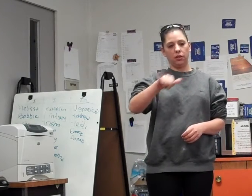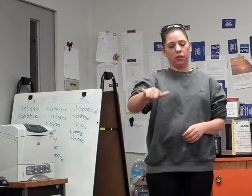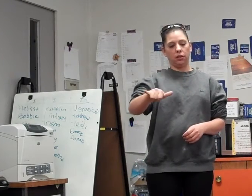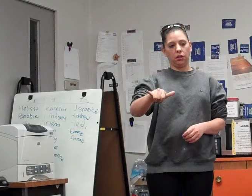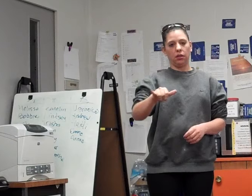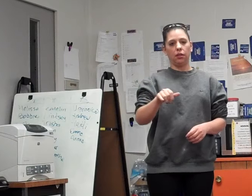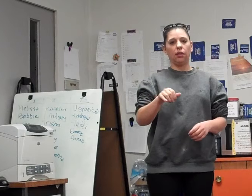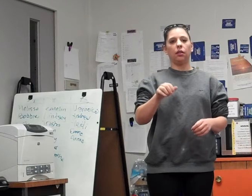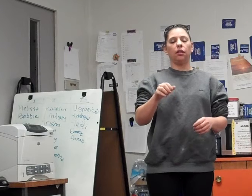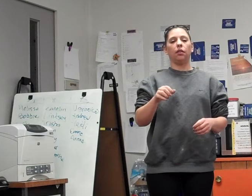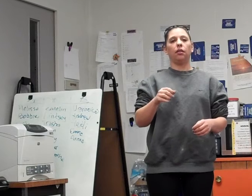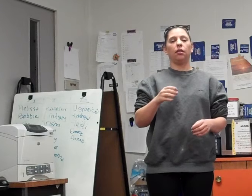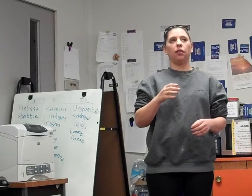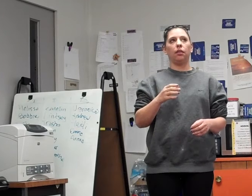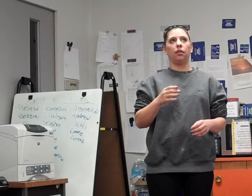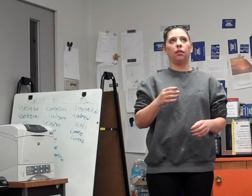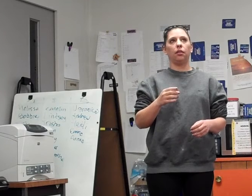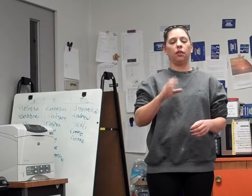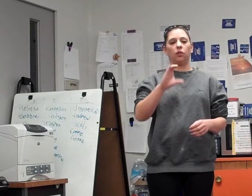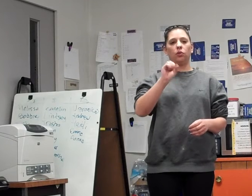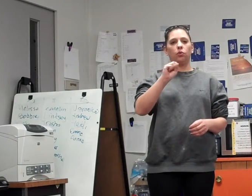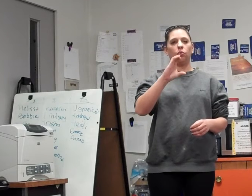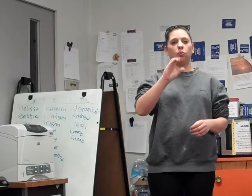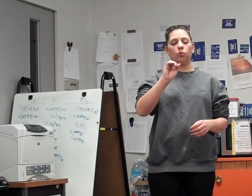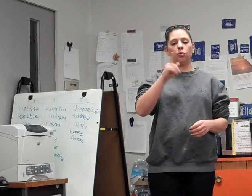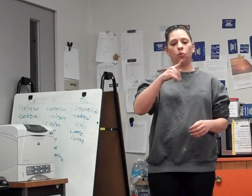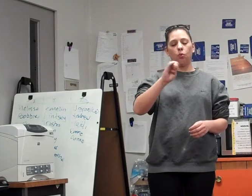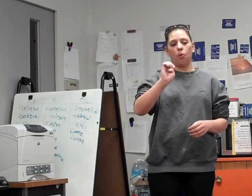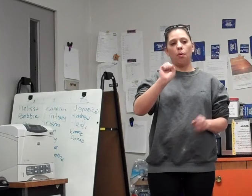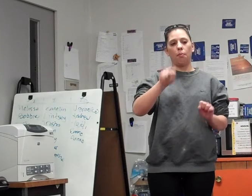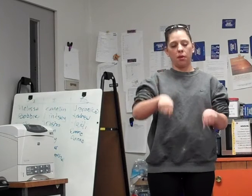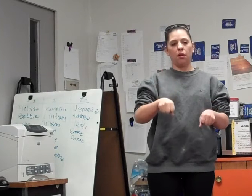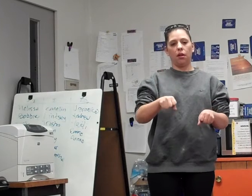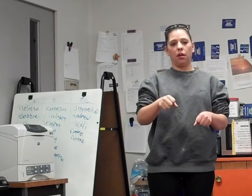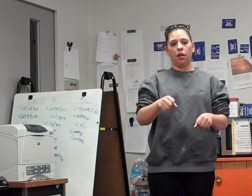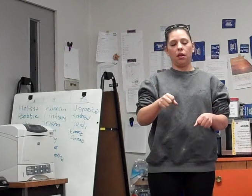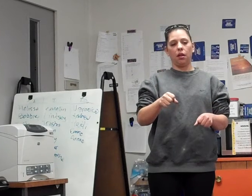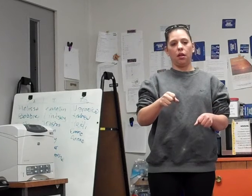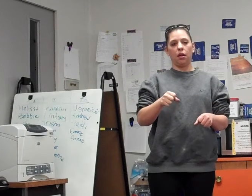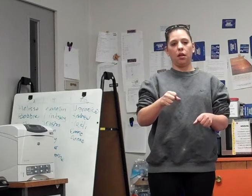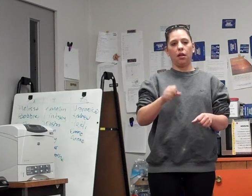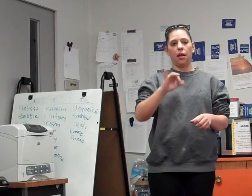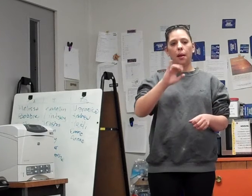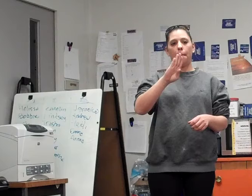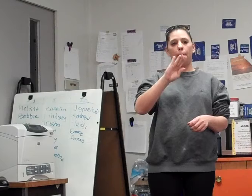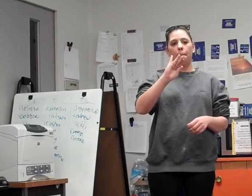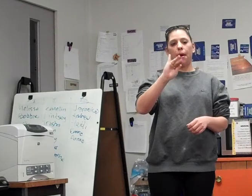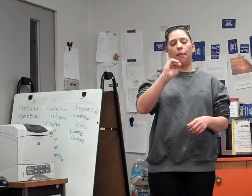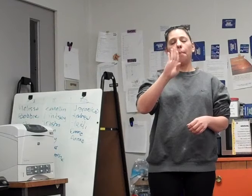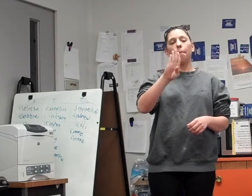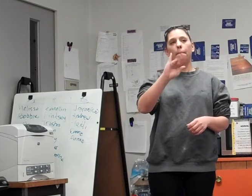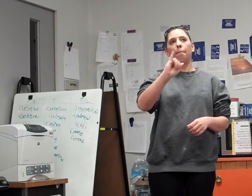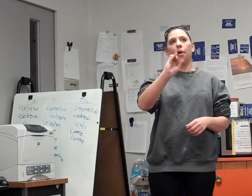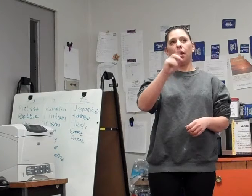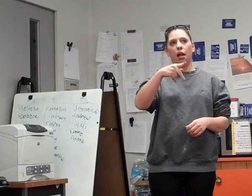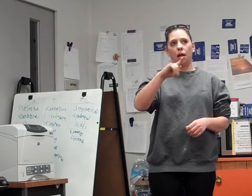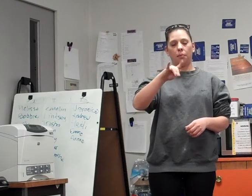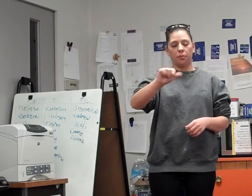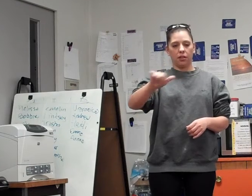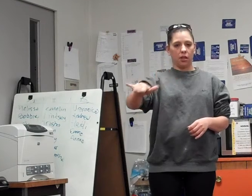into the scope. One of the things they can do is put a little biopsy forceps in there and take little teeny pieces and send it